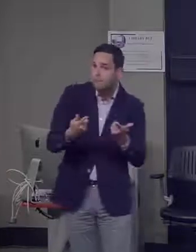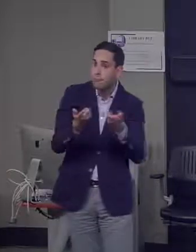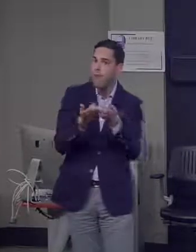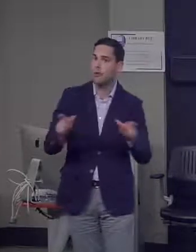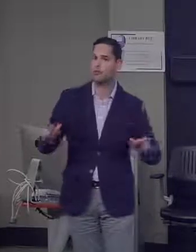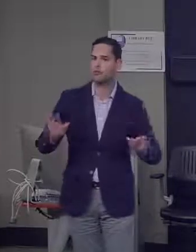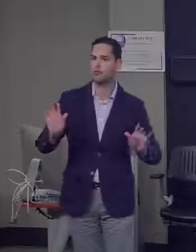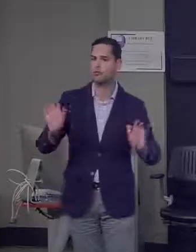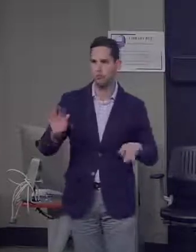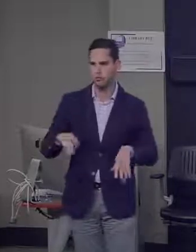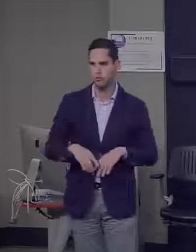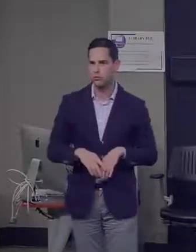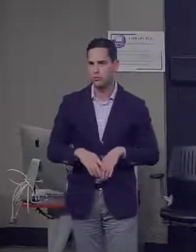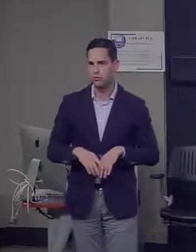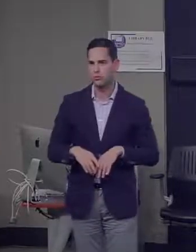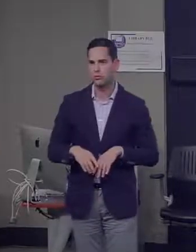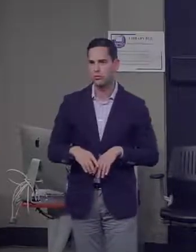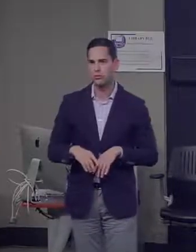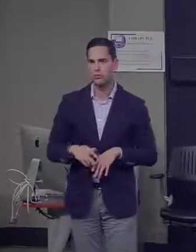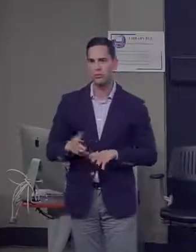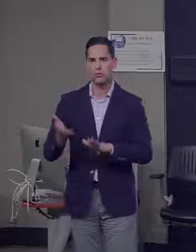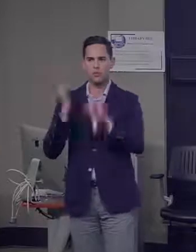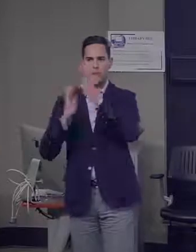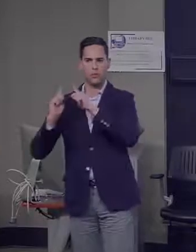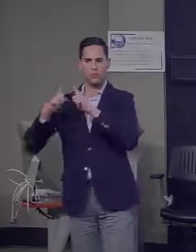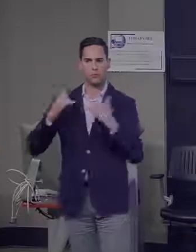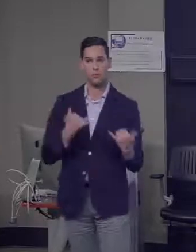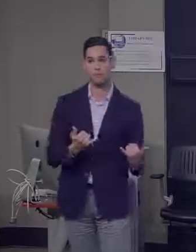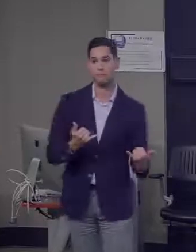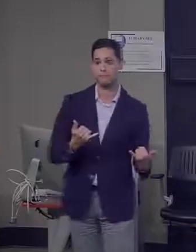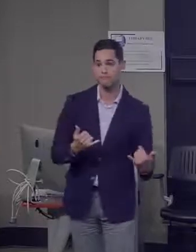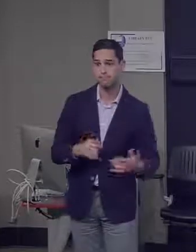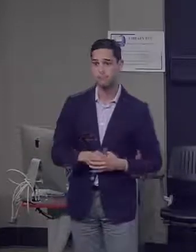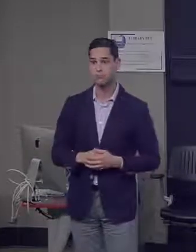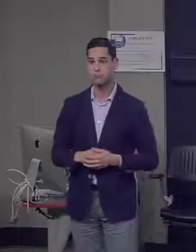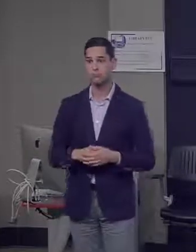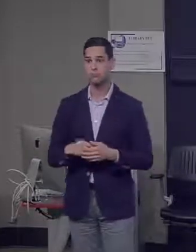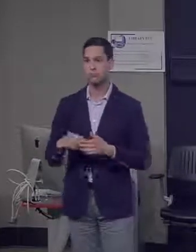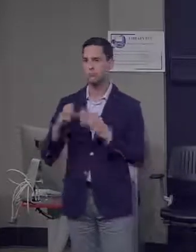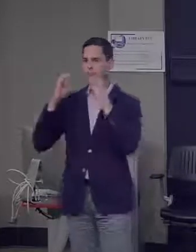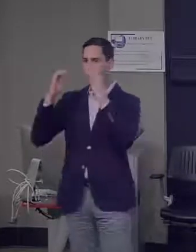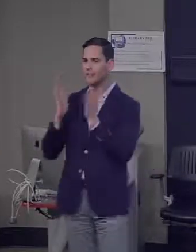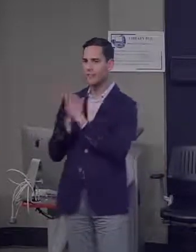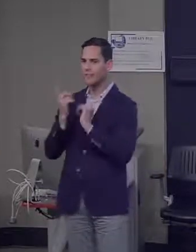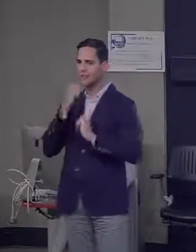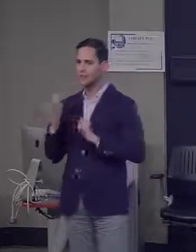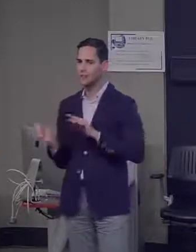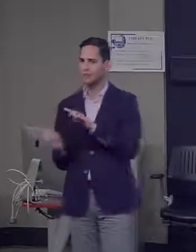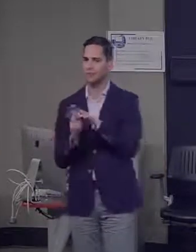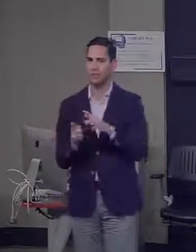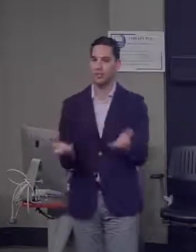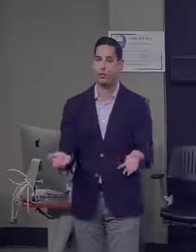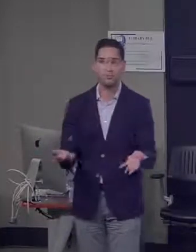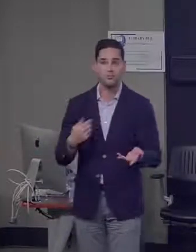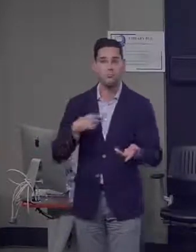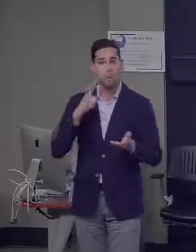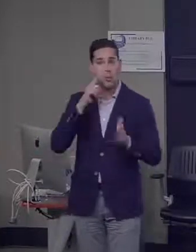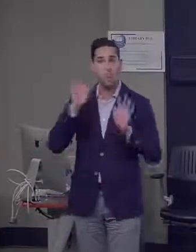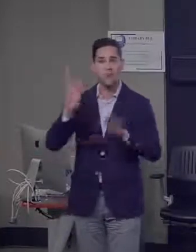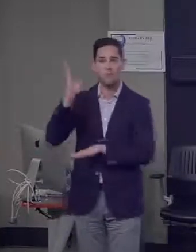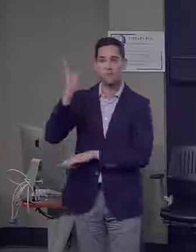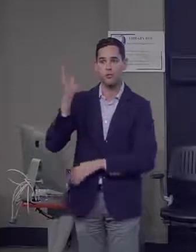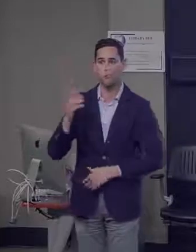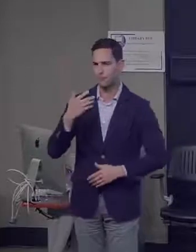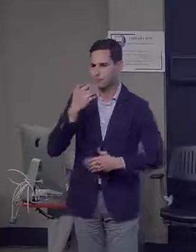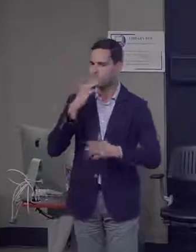talked about language from the past to today. And the teacher asked us to come here to participate in this, but